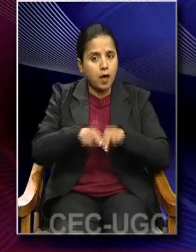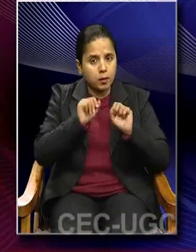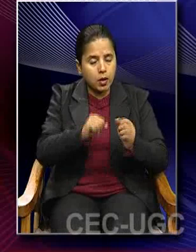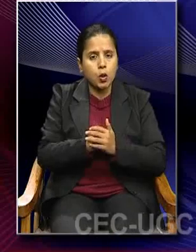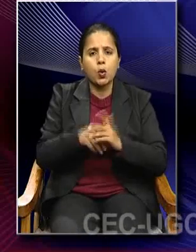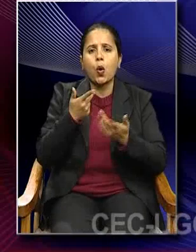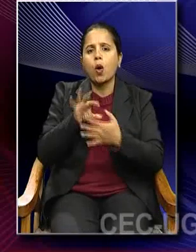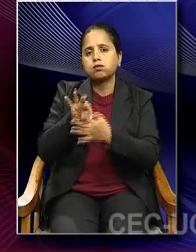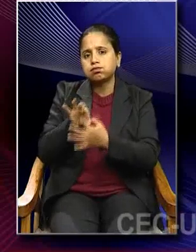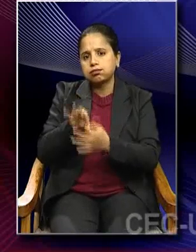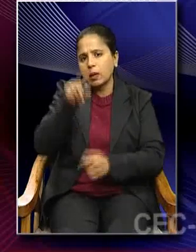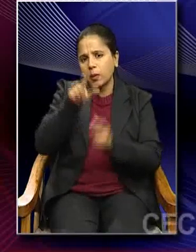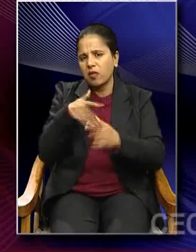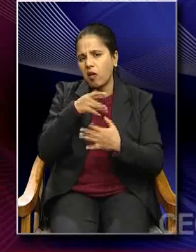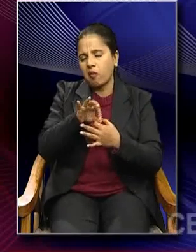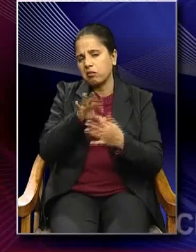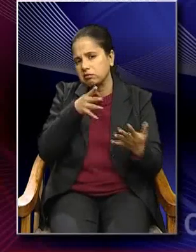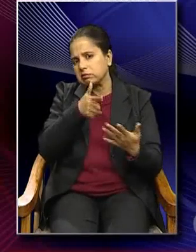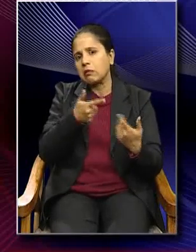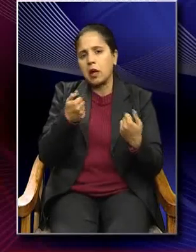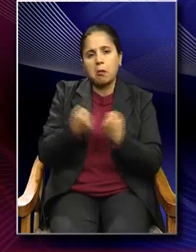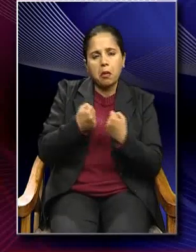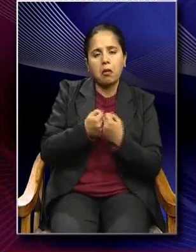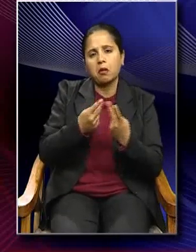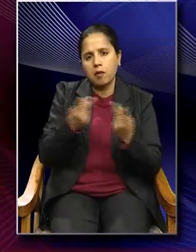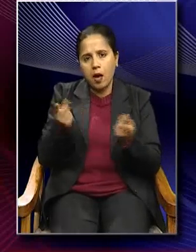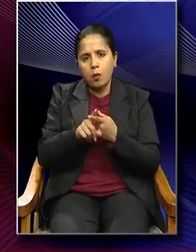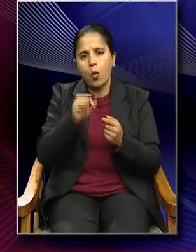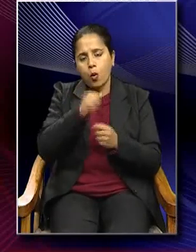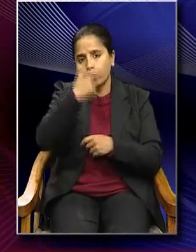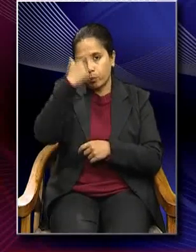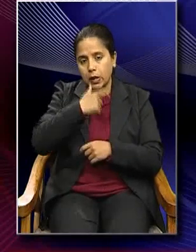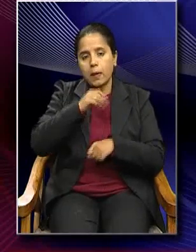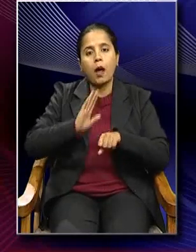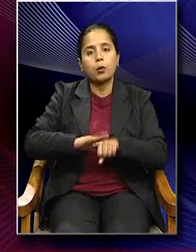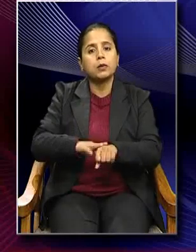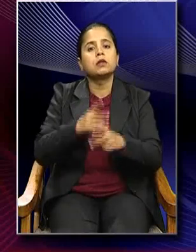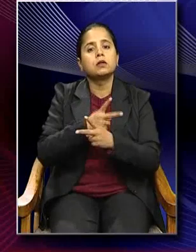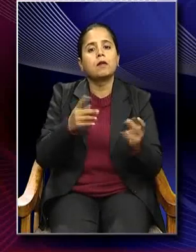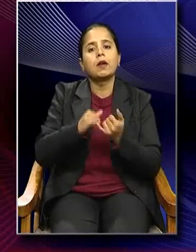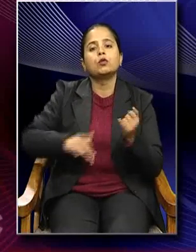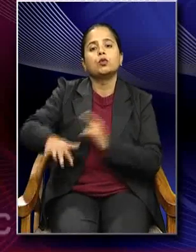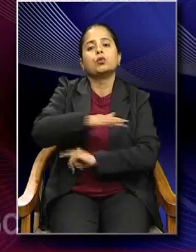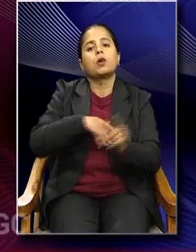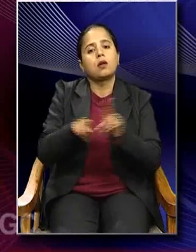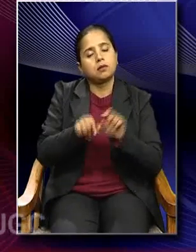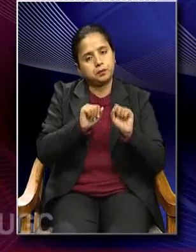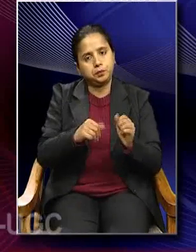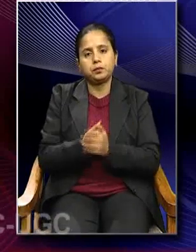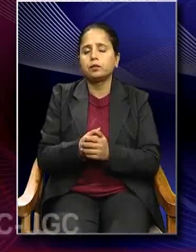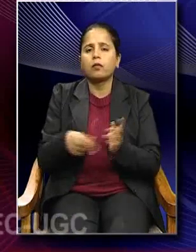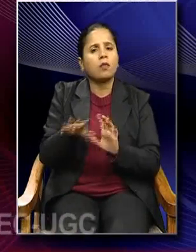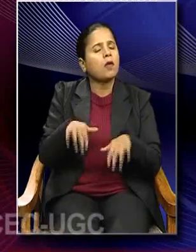their relations with people, and also in terms of the individual experience in society. Now, how